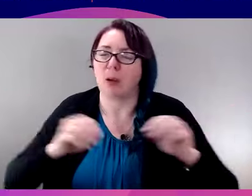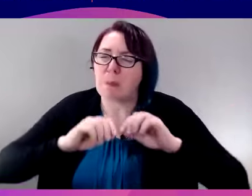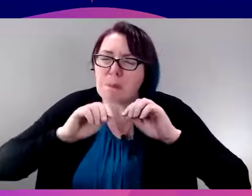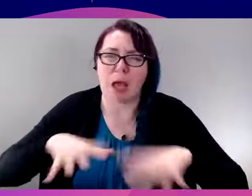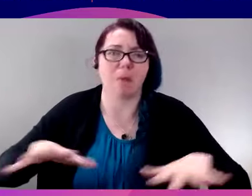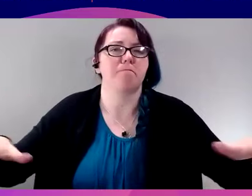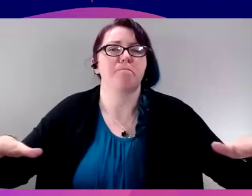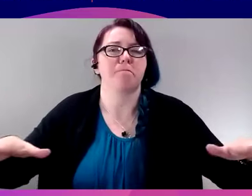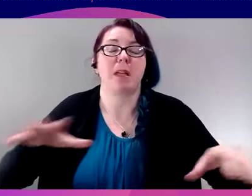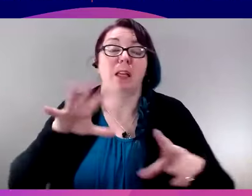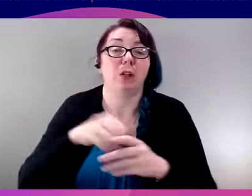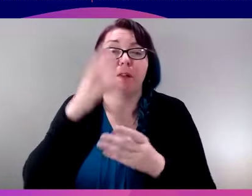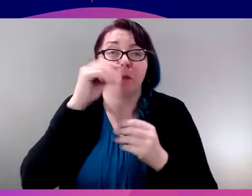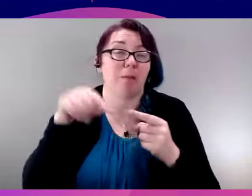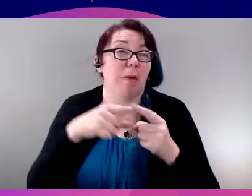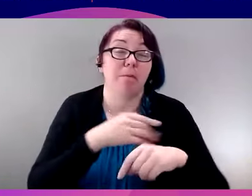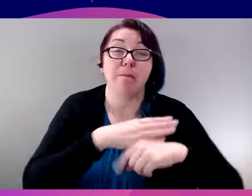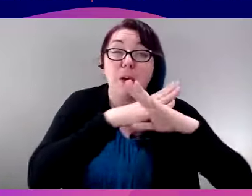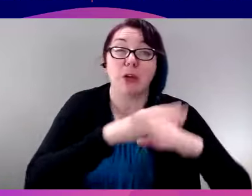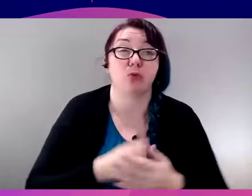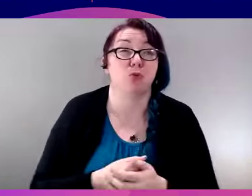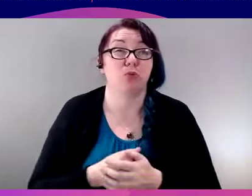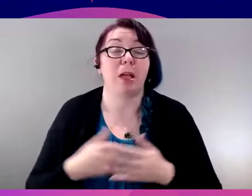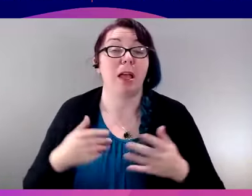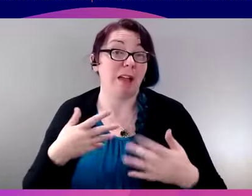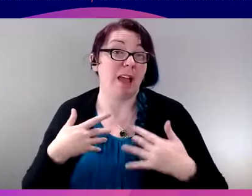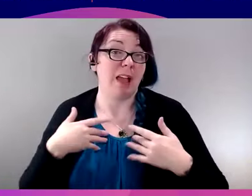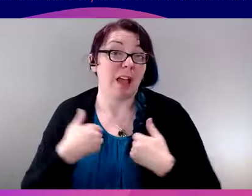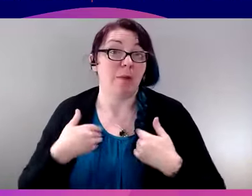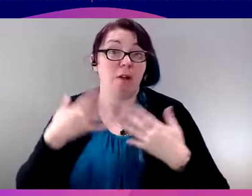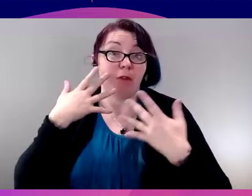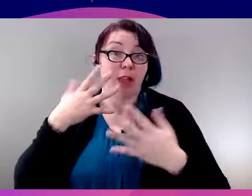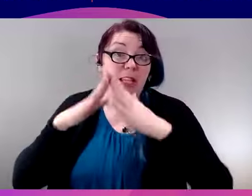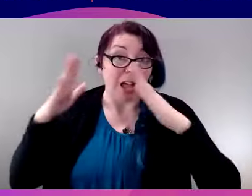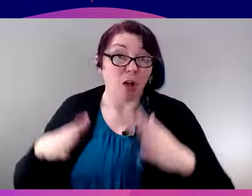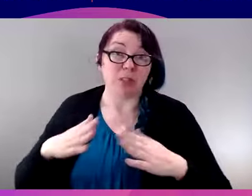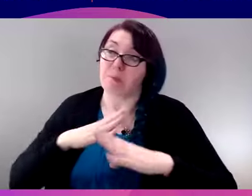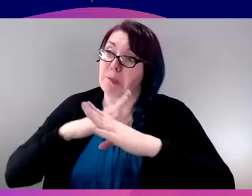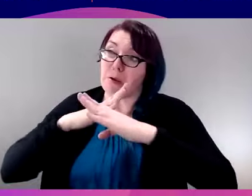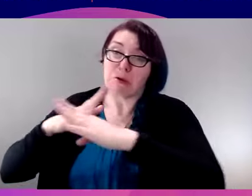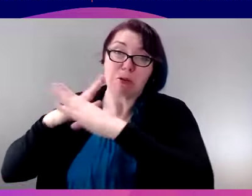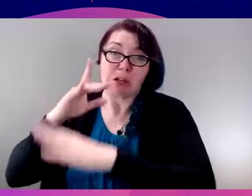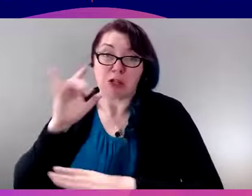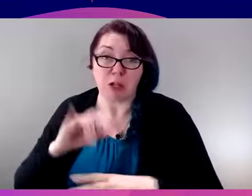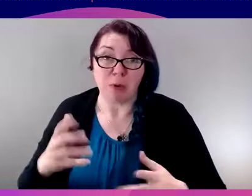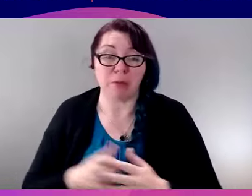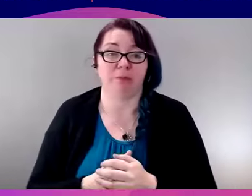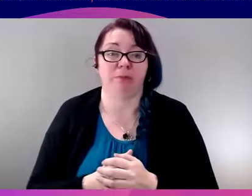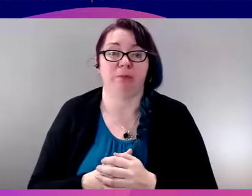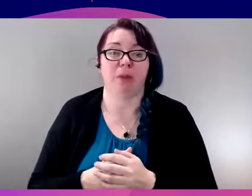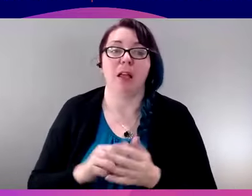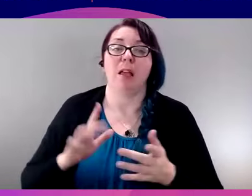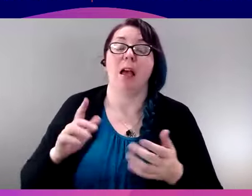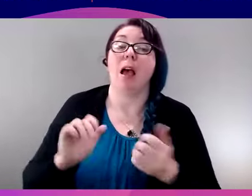include information regarding barriers to animal-friendly housing, the challenges survivors may face in leaving a violent relationship with their